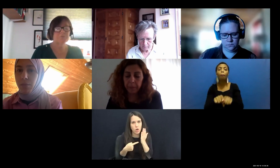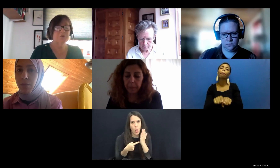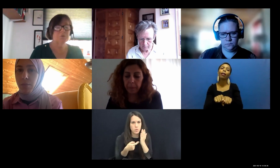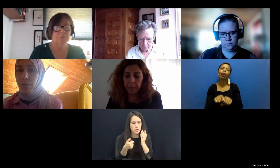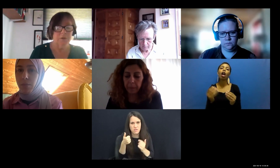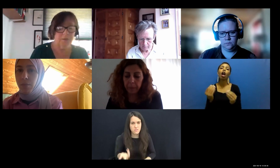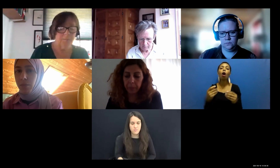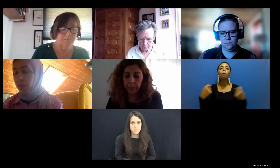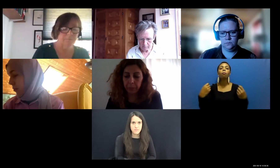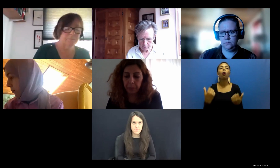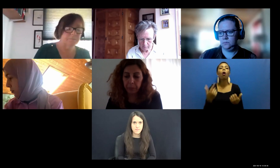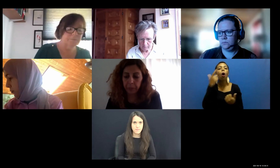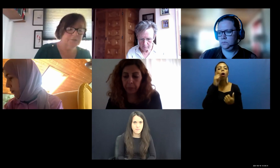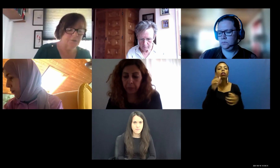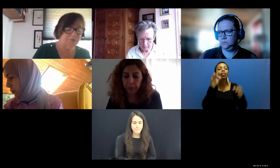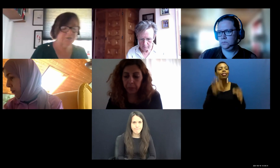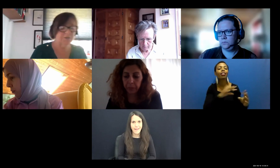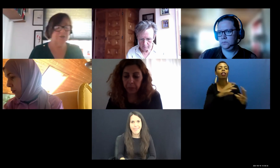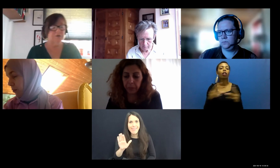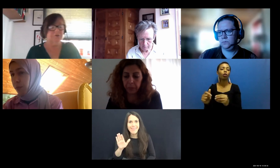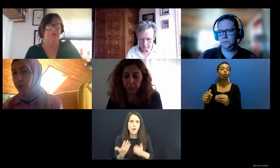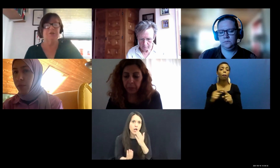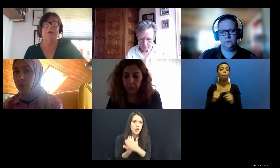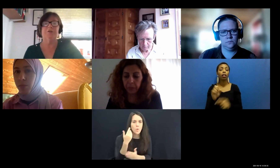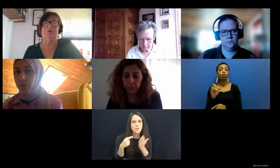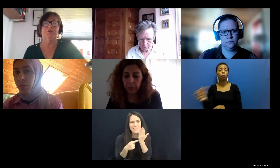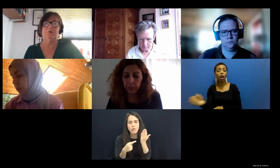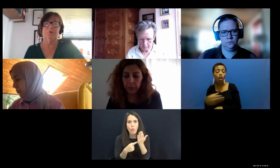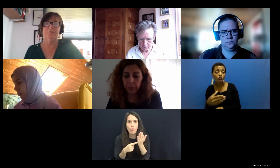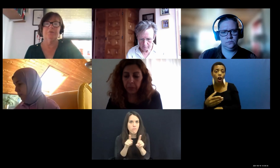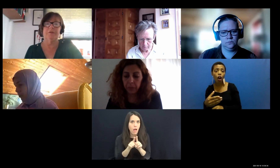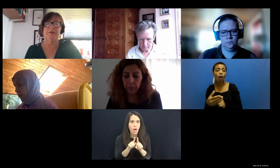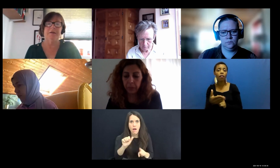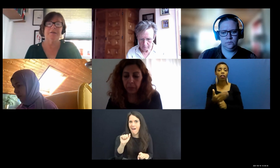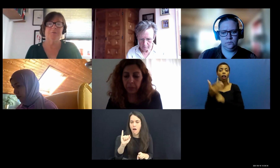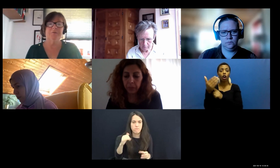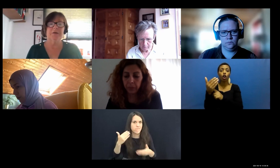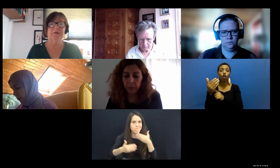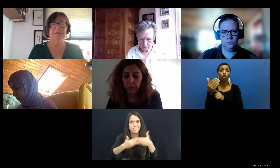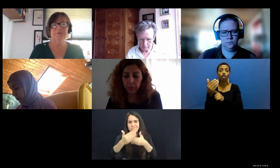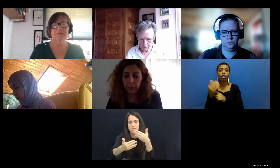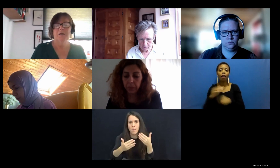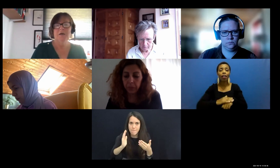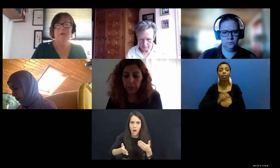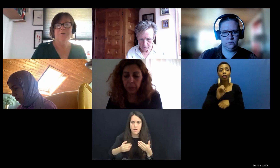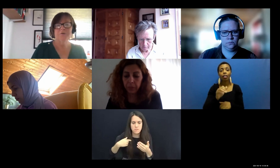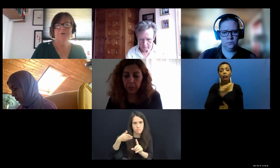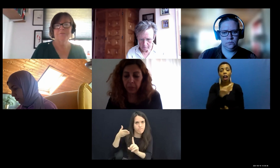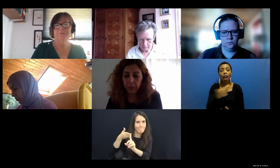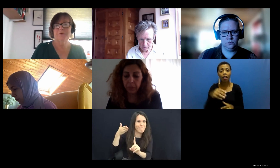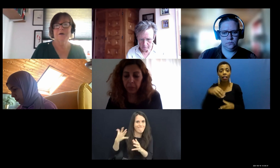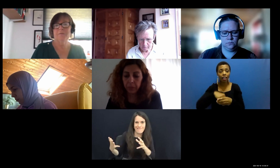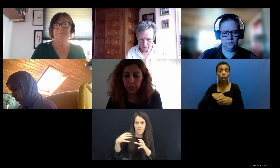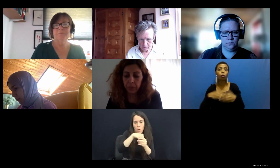of new technologies such as artificial intelligence too, and that needs to be recognized. I'm wondering